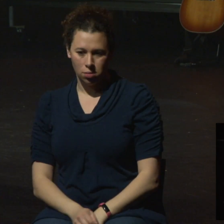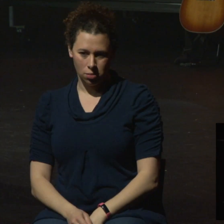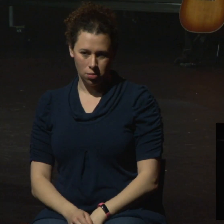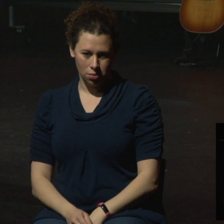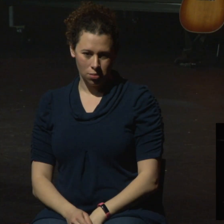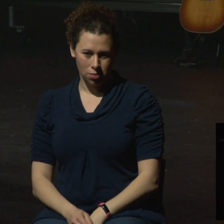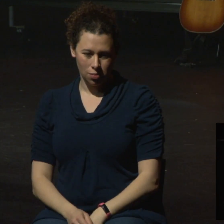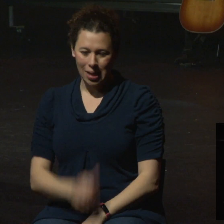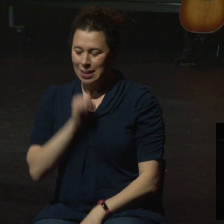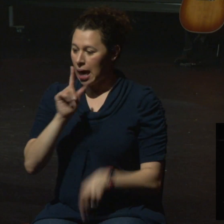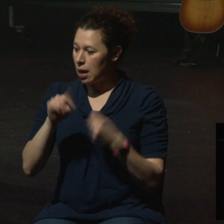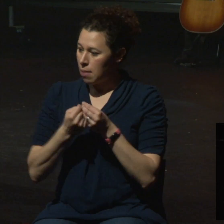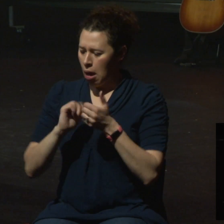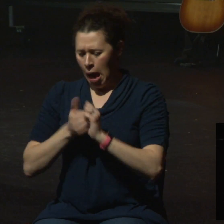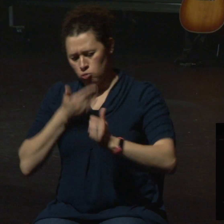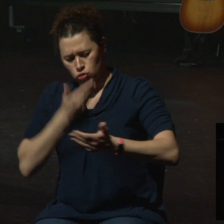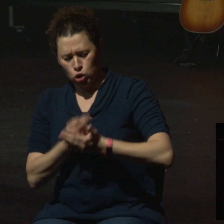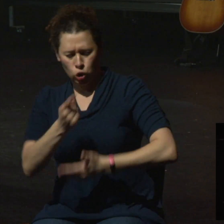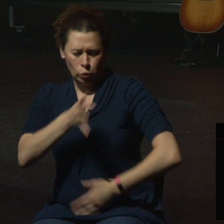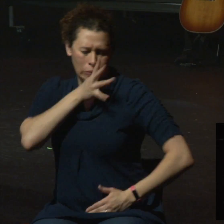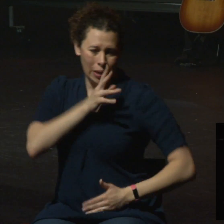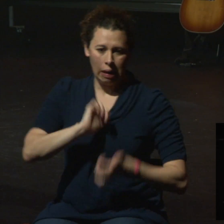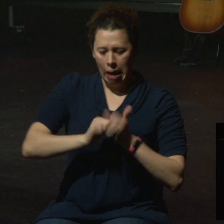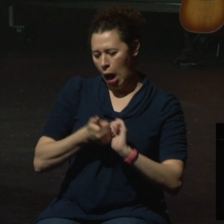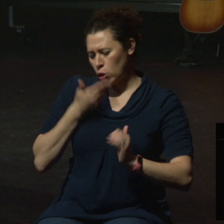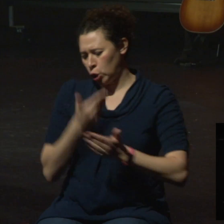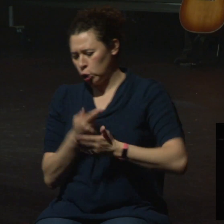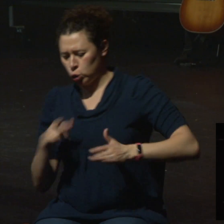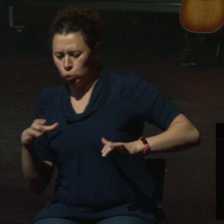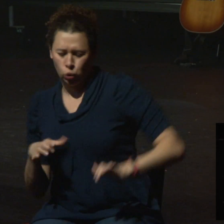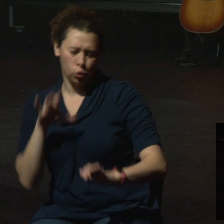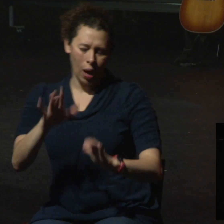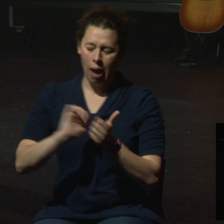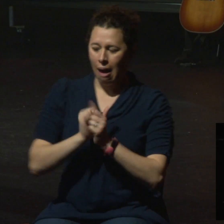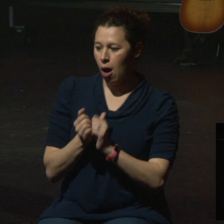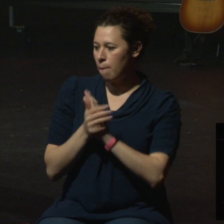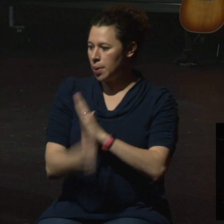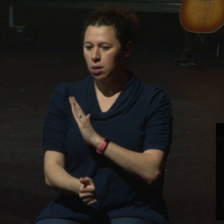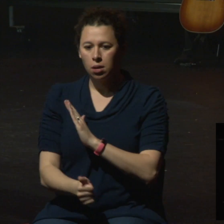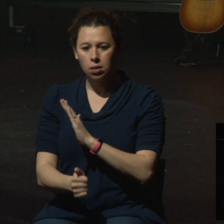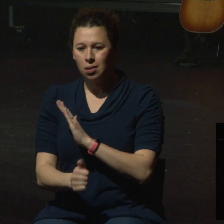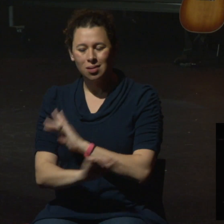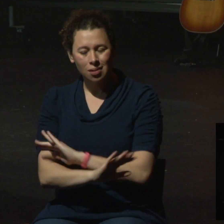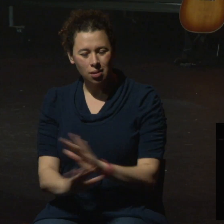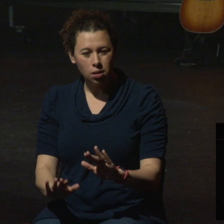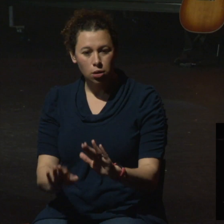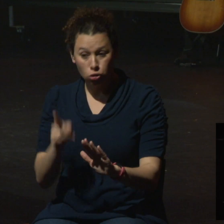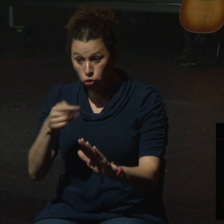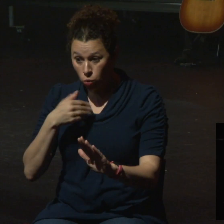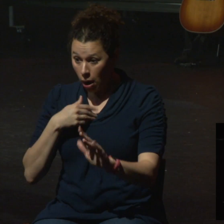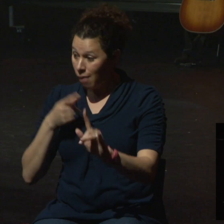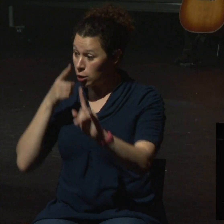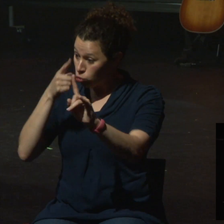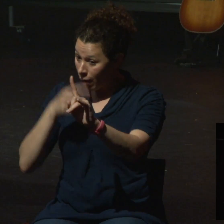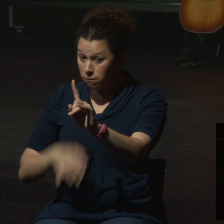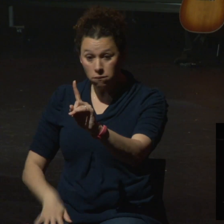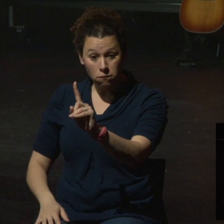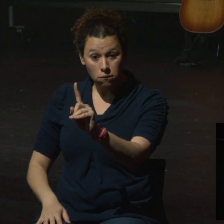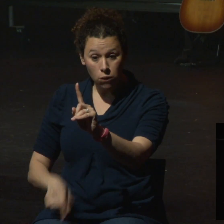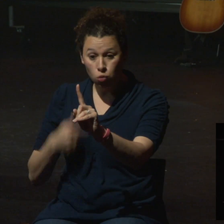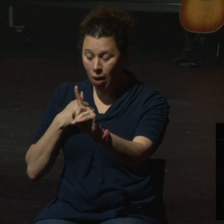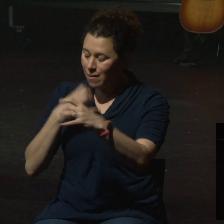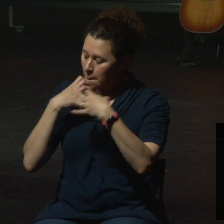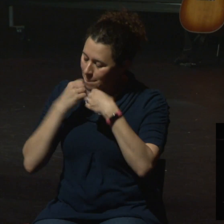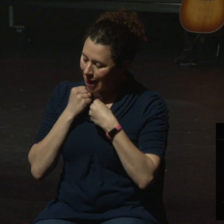simply, man, you got a drive, you got a passion, you got a desire. Don't start doubting God